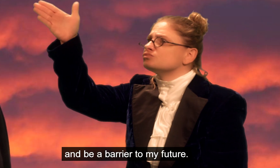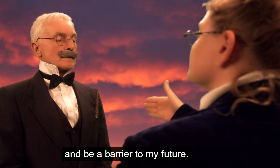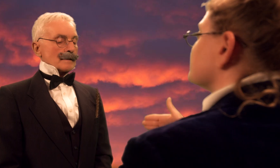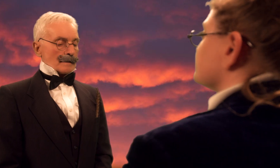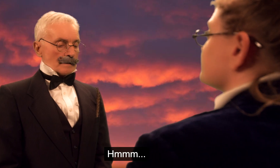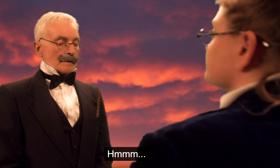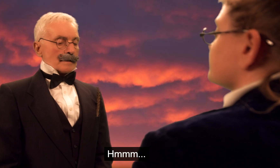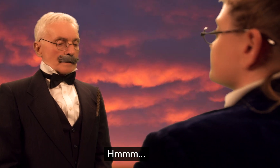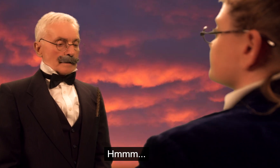future.